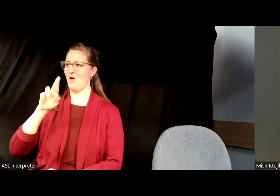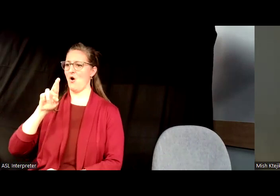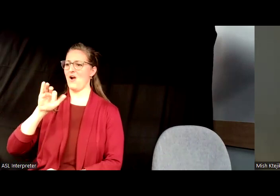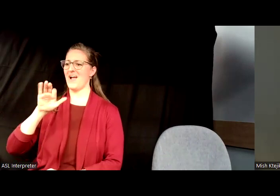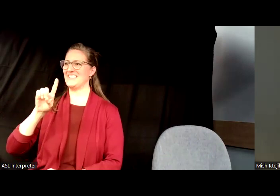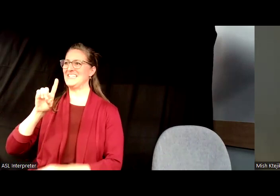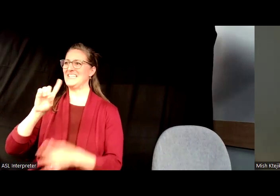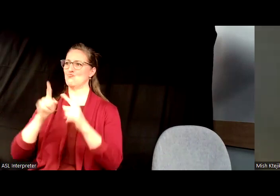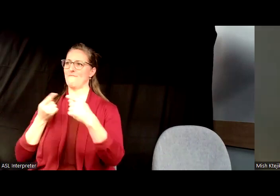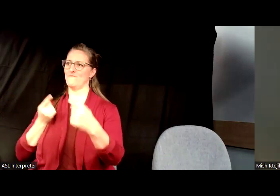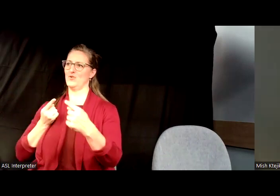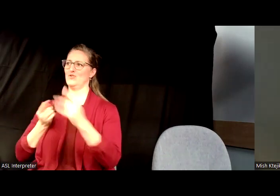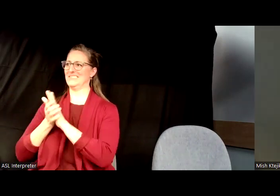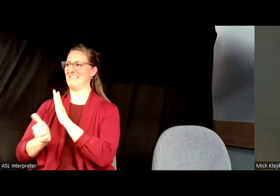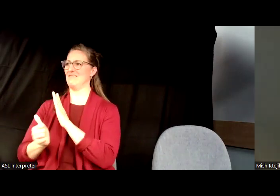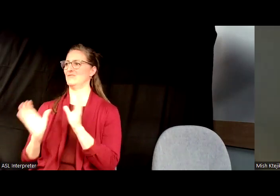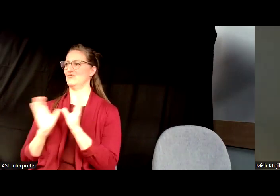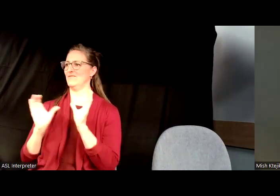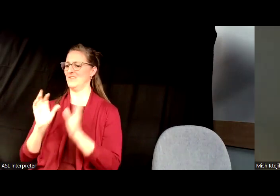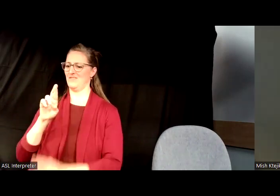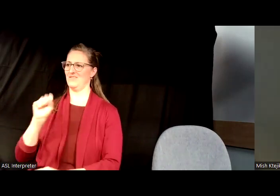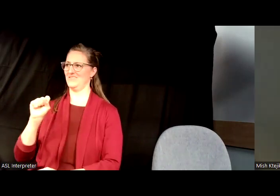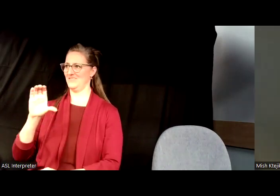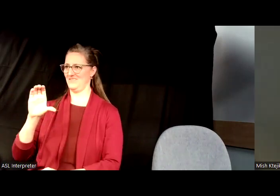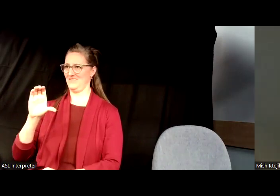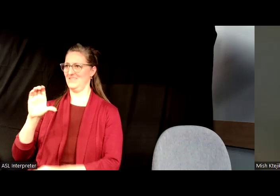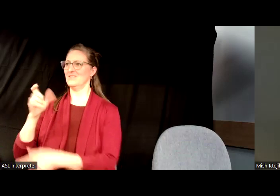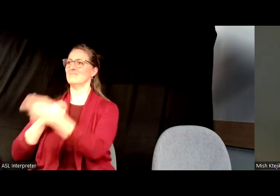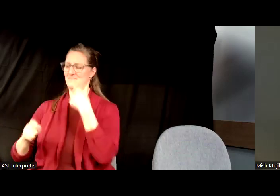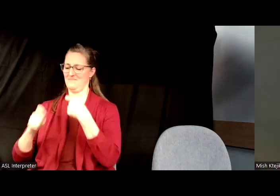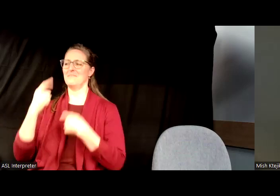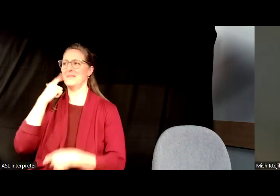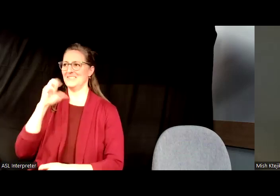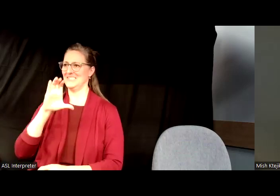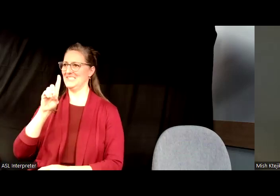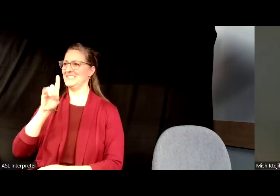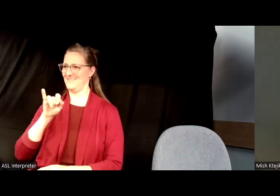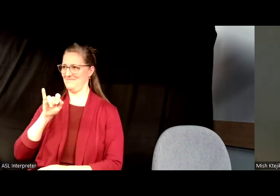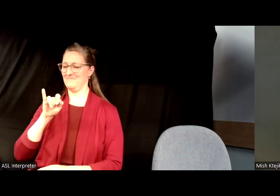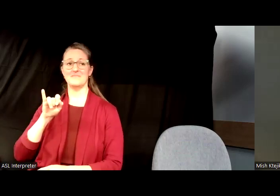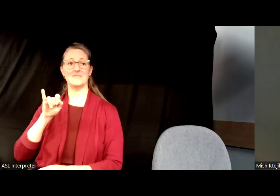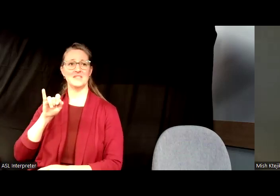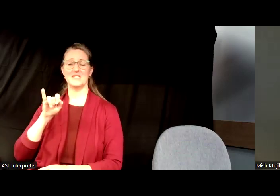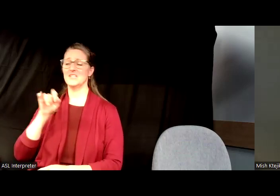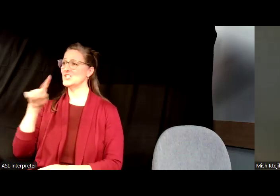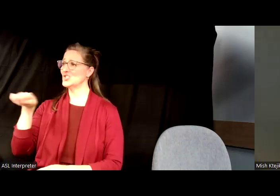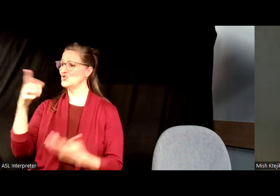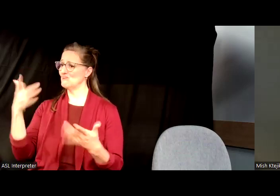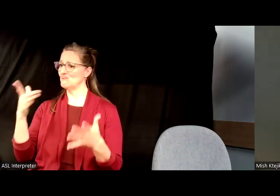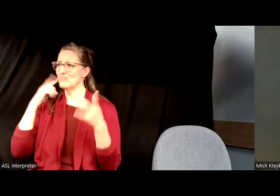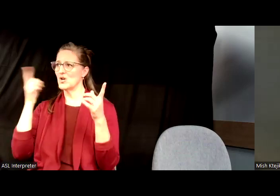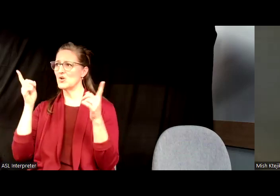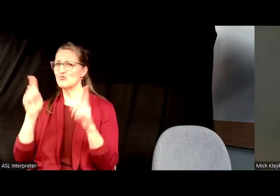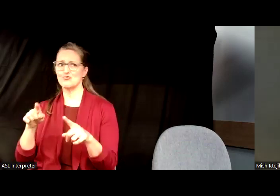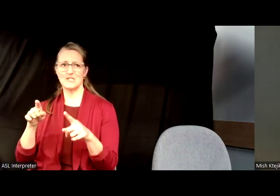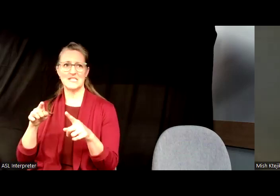certificate, because now it's the CDI. And Do you guys land on removing